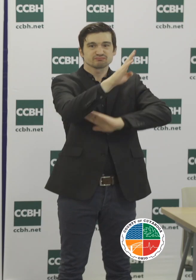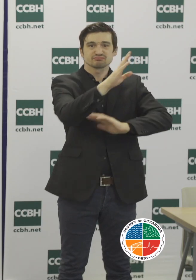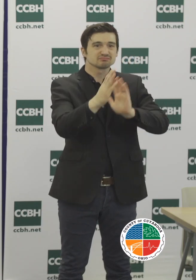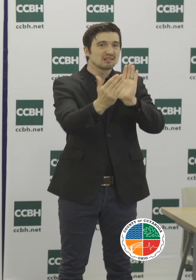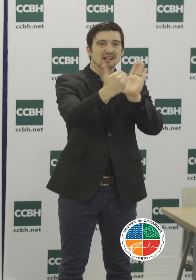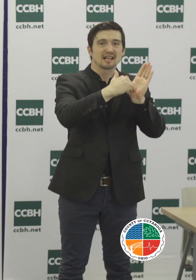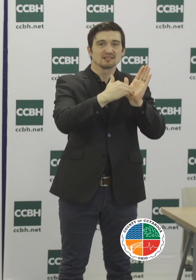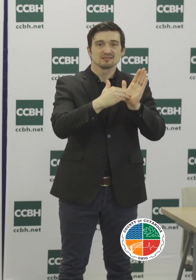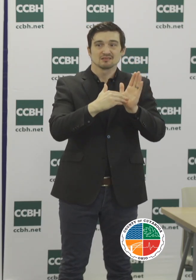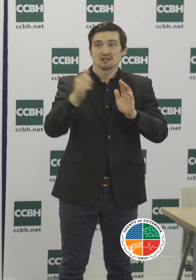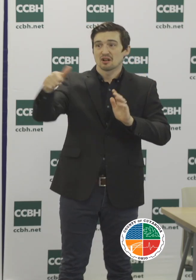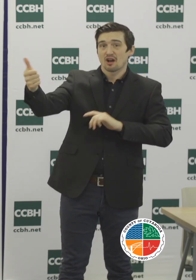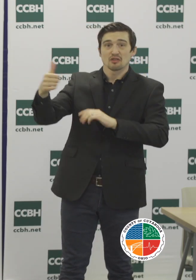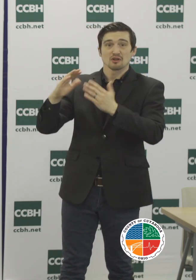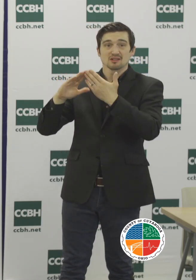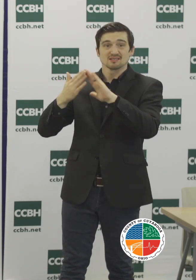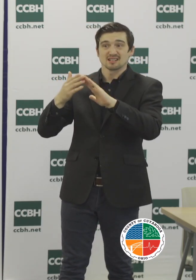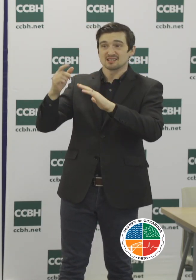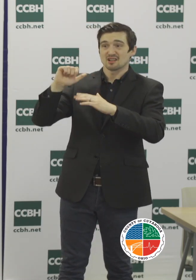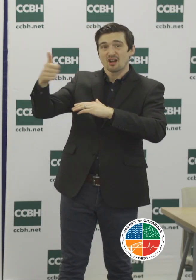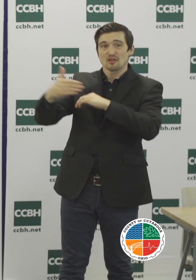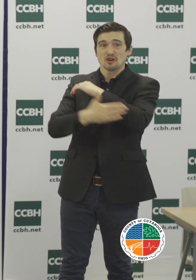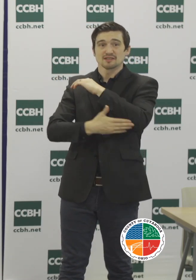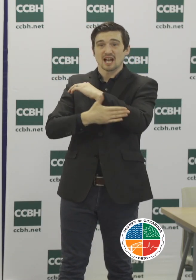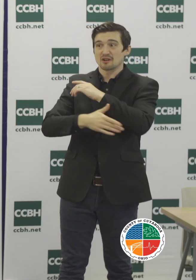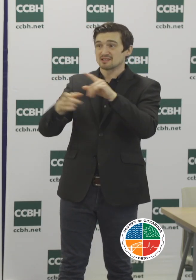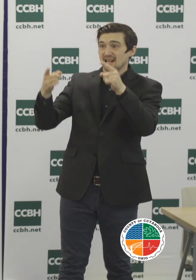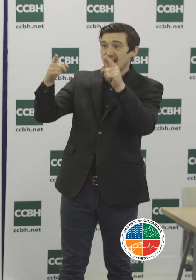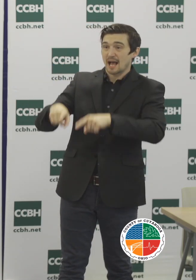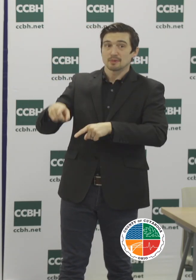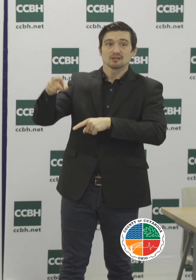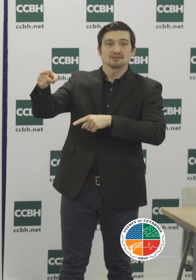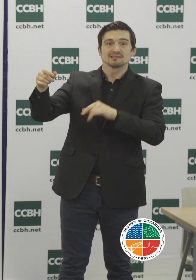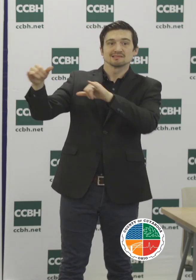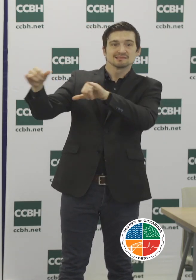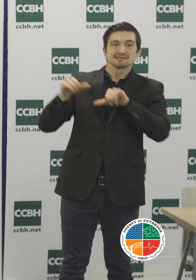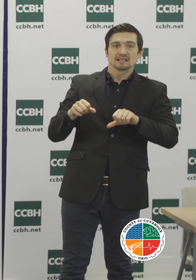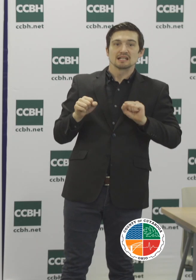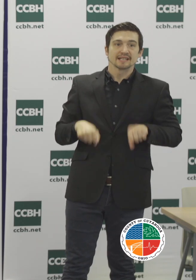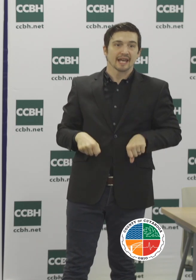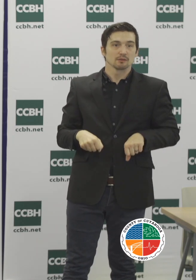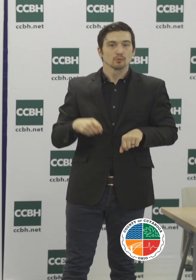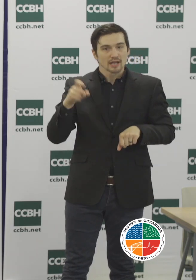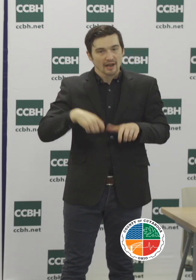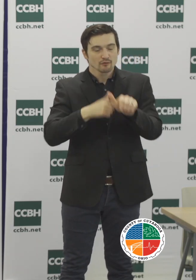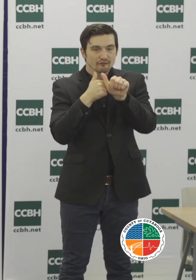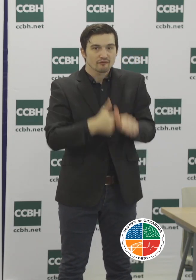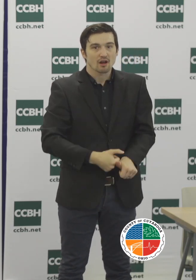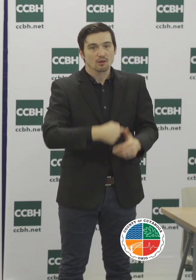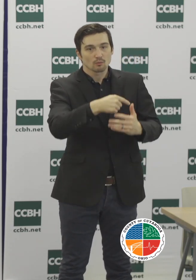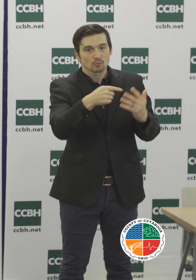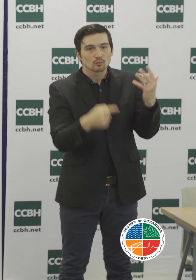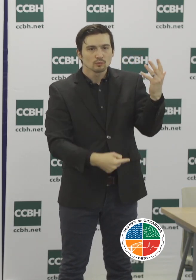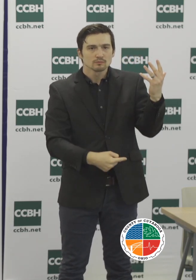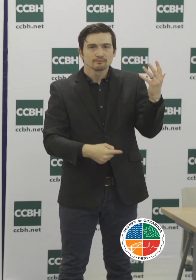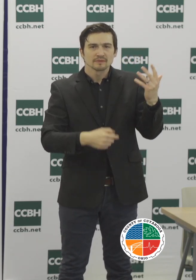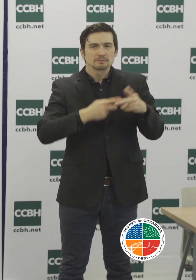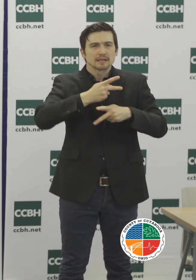County be any different? So please, please be considerate of each other and be careful.